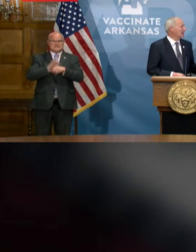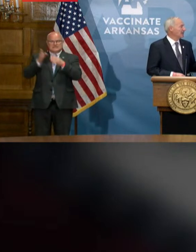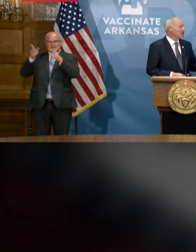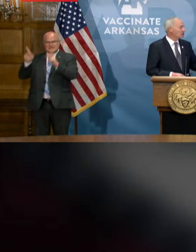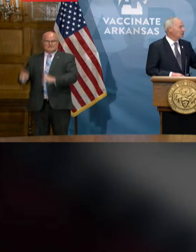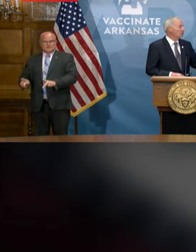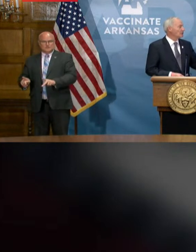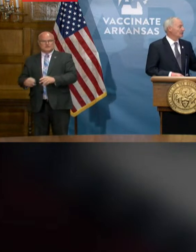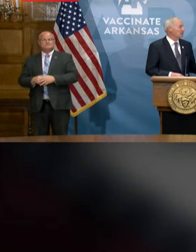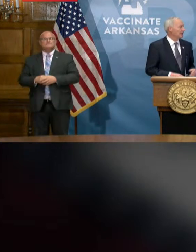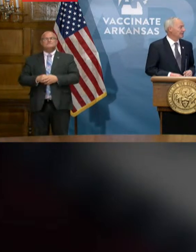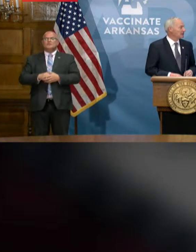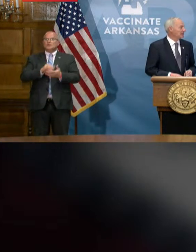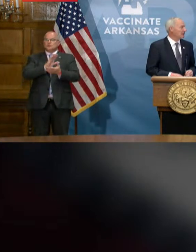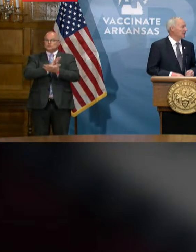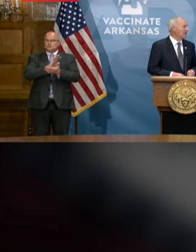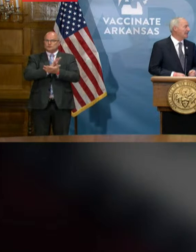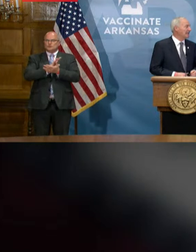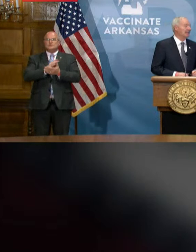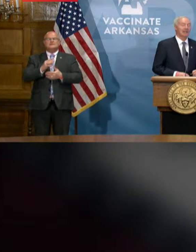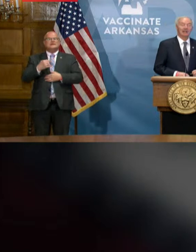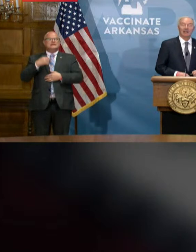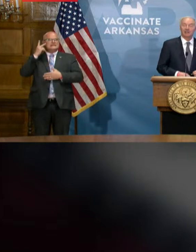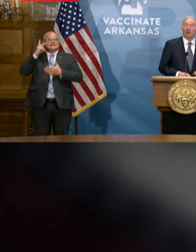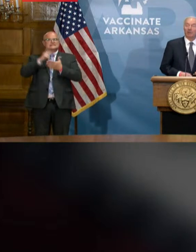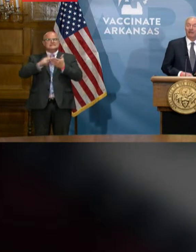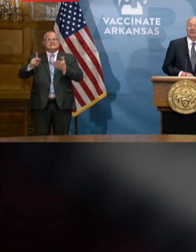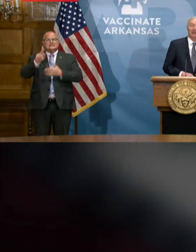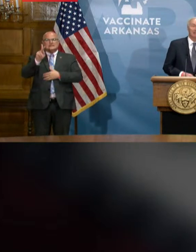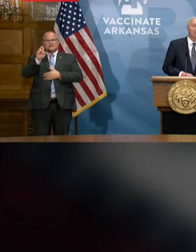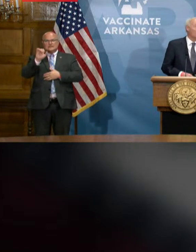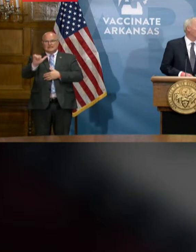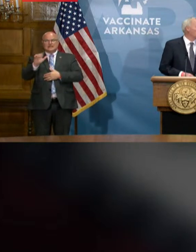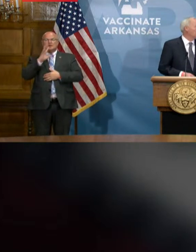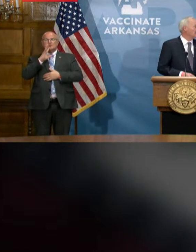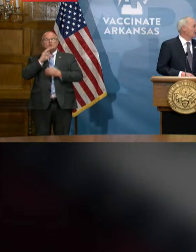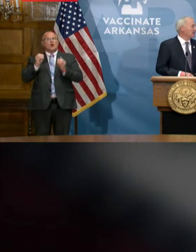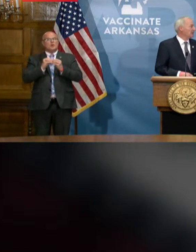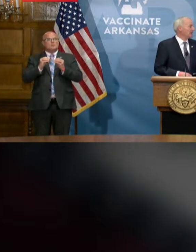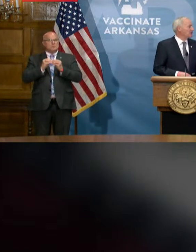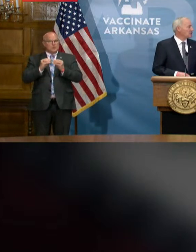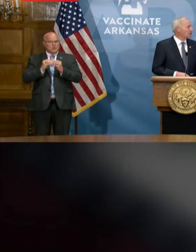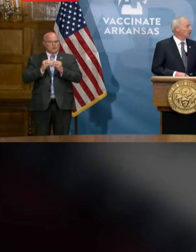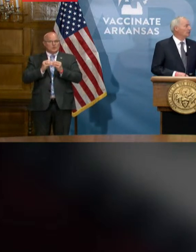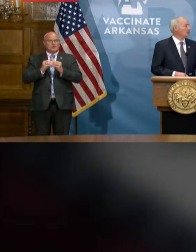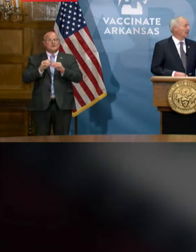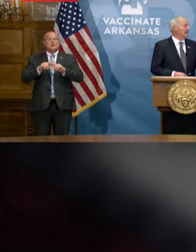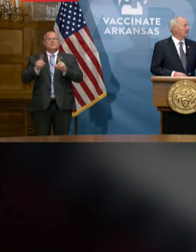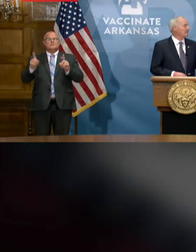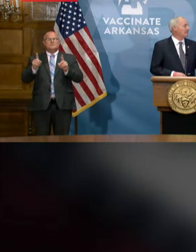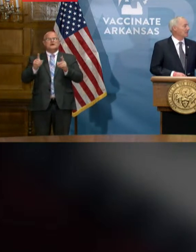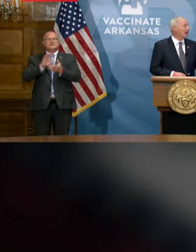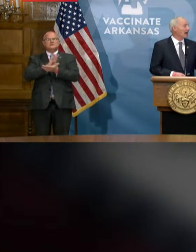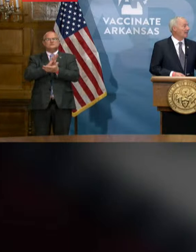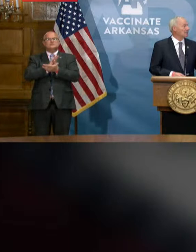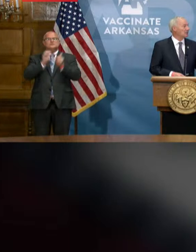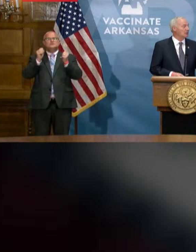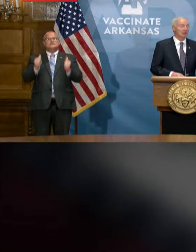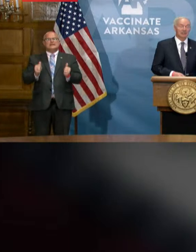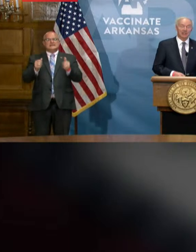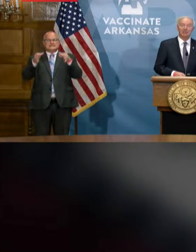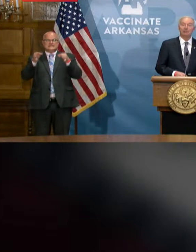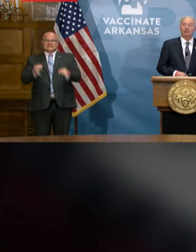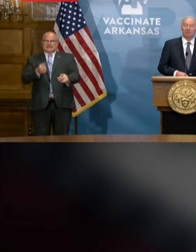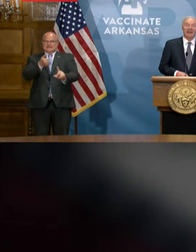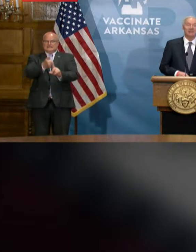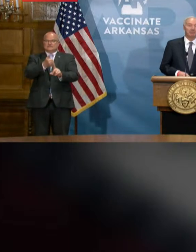individuals. Schools, I'm going to have Secretary Key talk about that more, but schools can opt